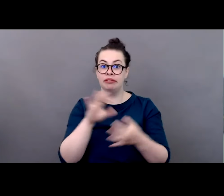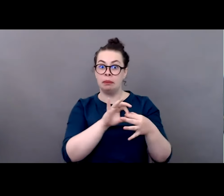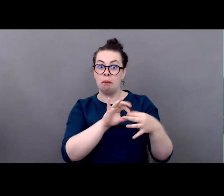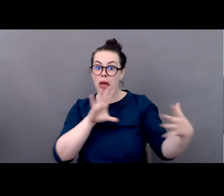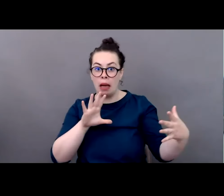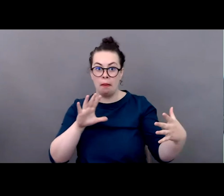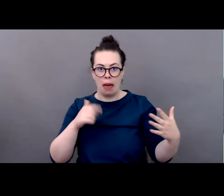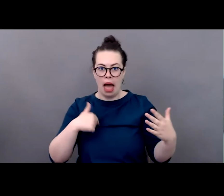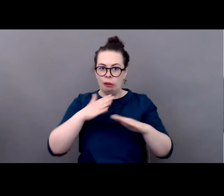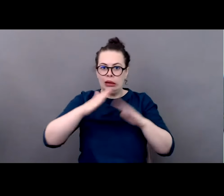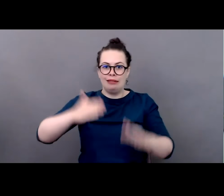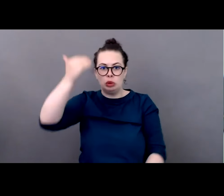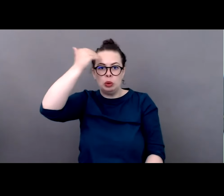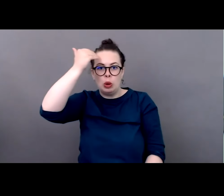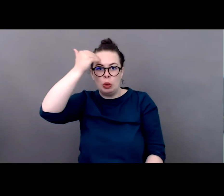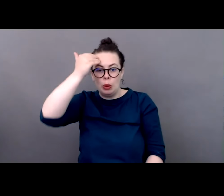without meeting them in person.